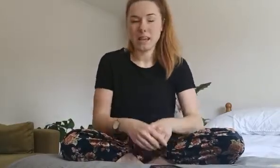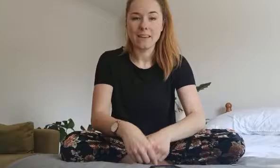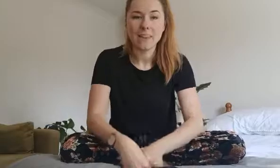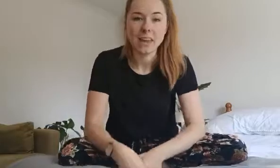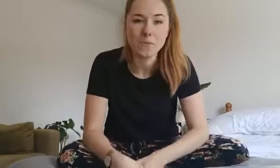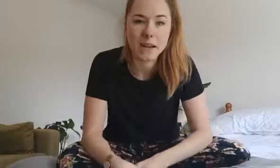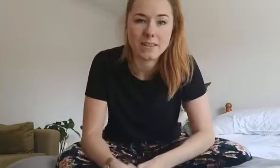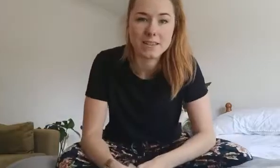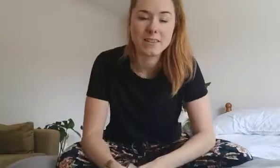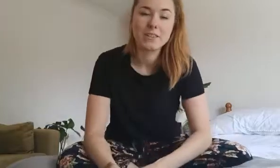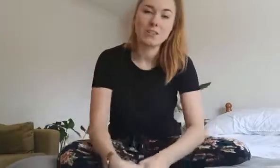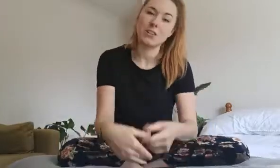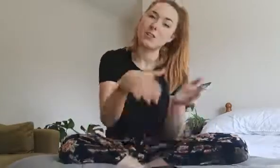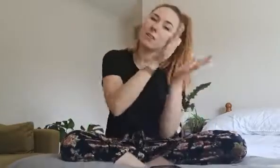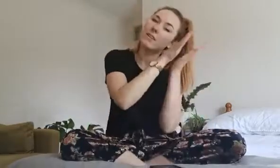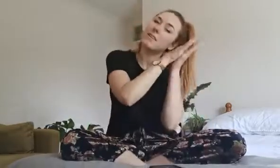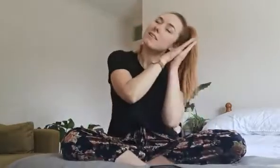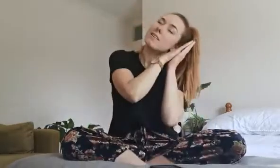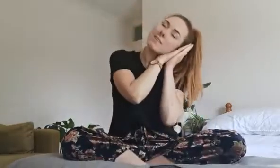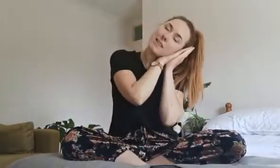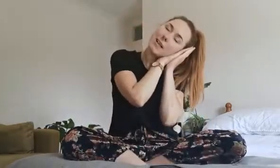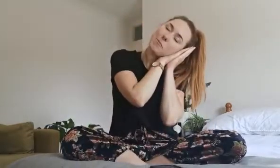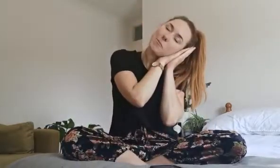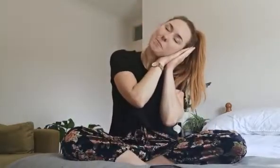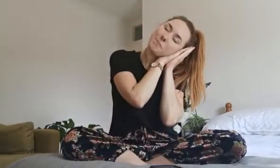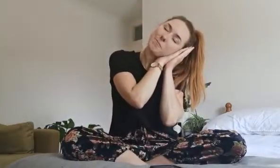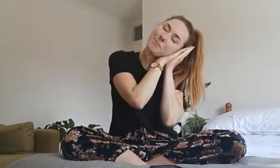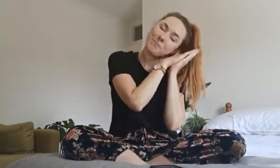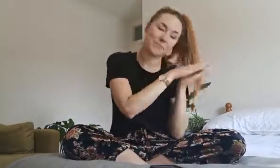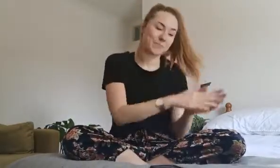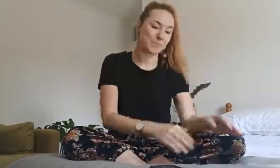and they went to sleep.